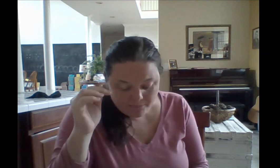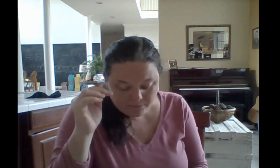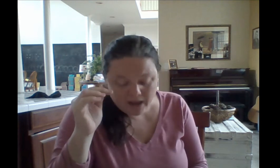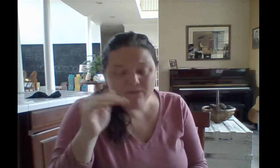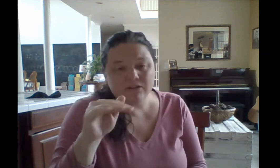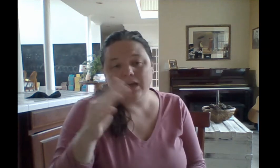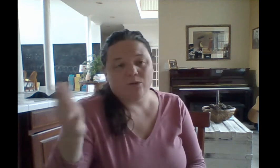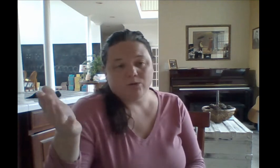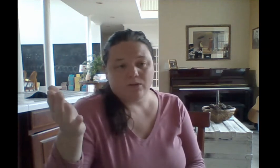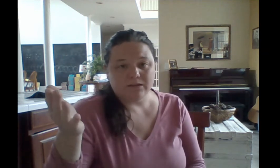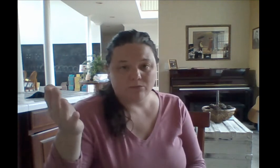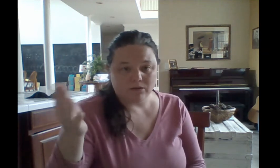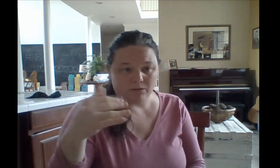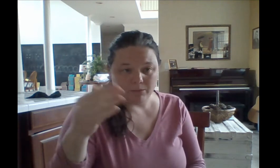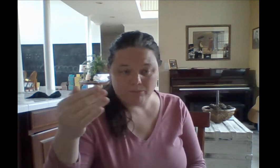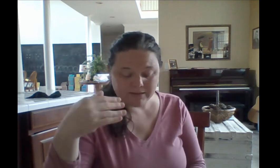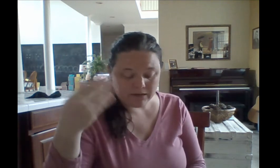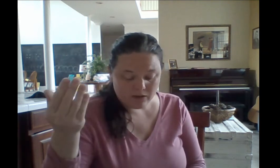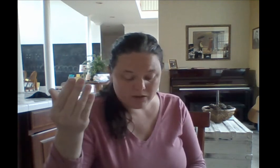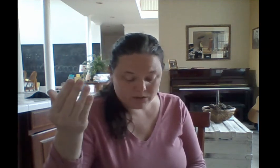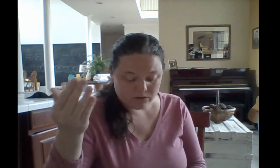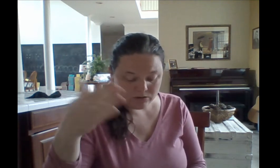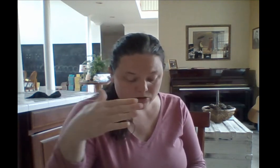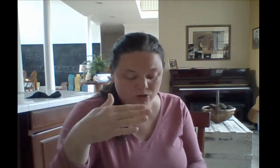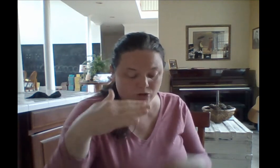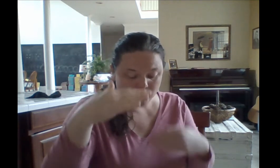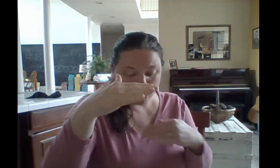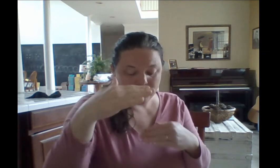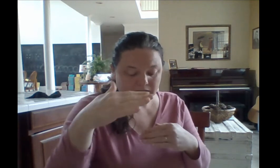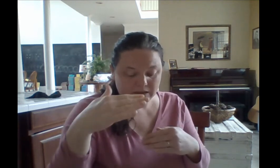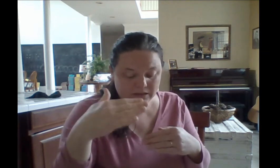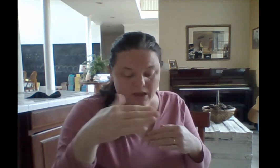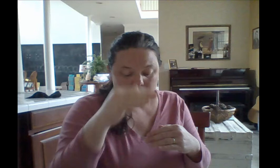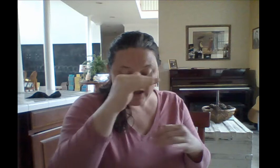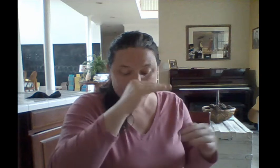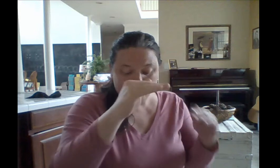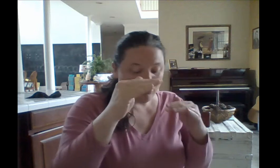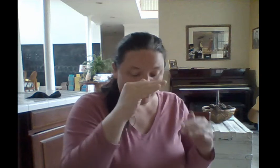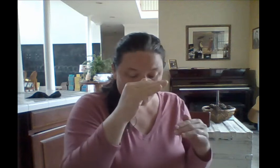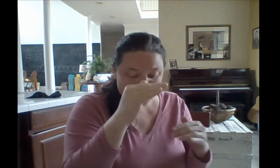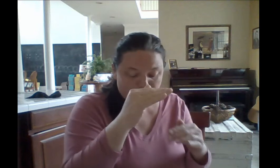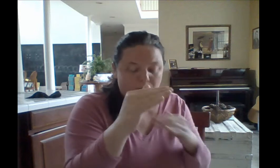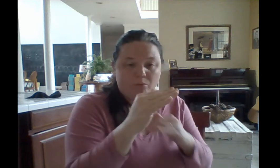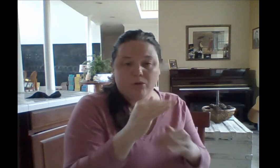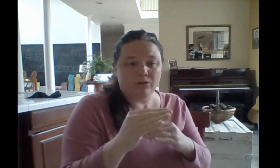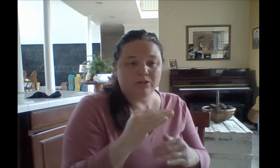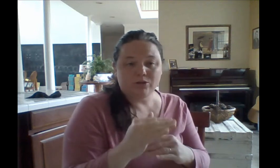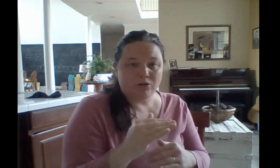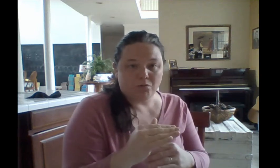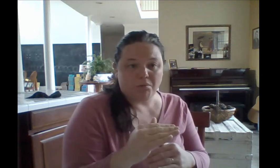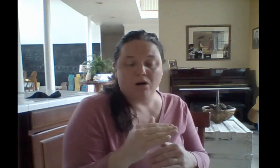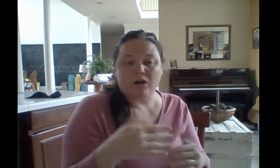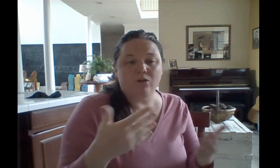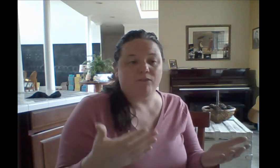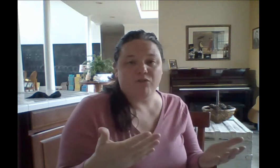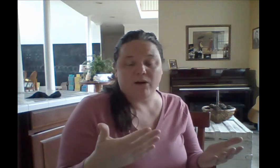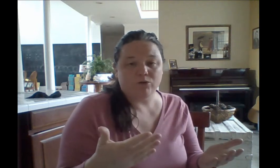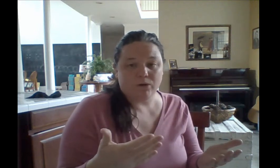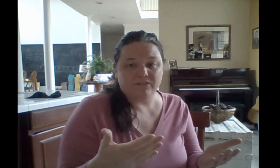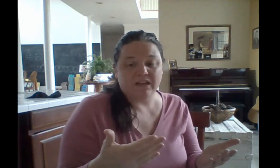I haven't even decided which one of these I'm using, but basically your choices have 2 to do with prom and 1 and 2 to do with park, and you have to figure out which one I've signed.